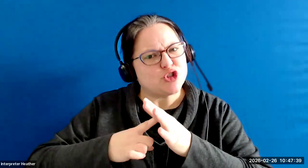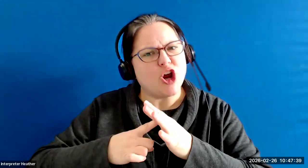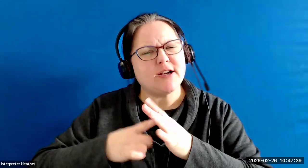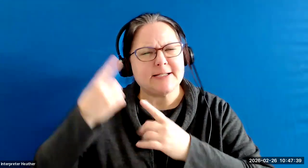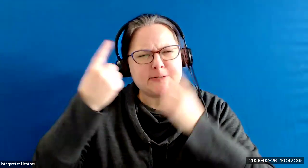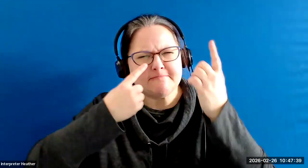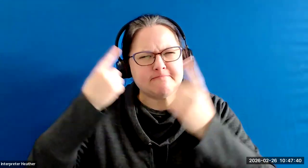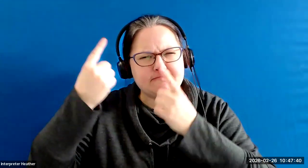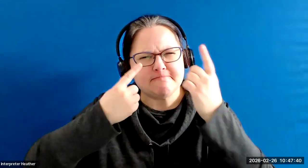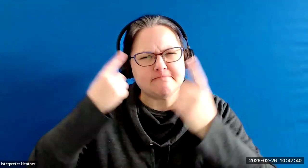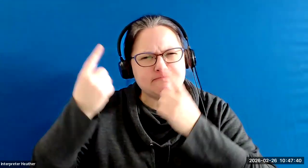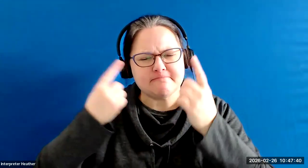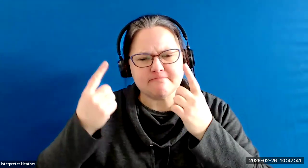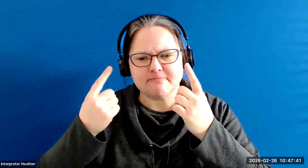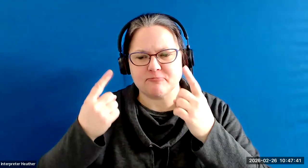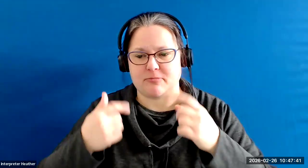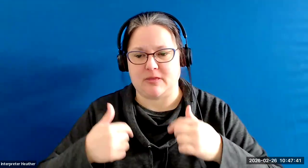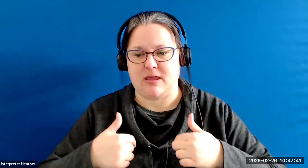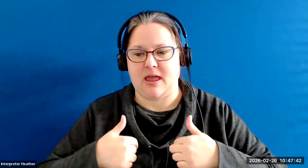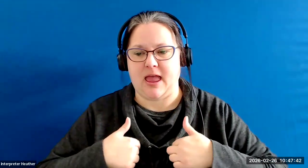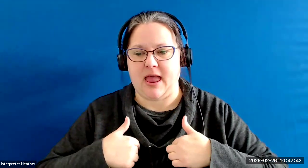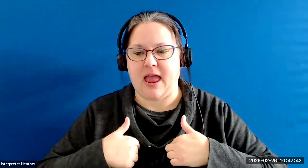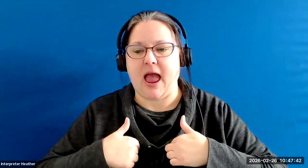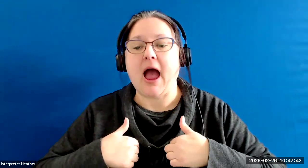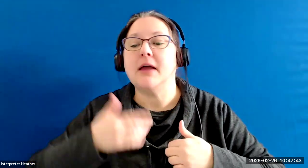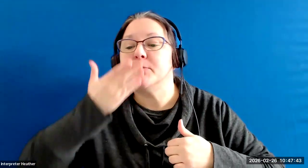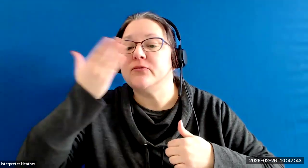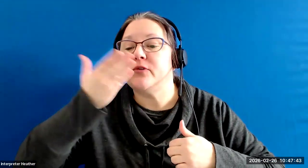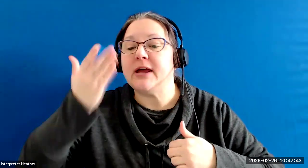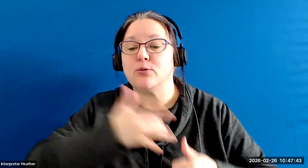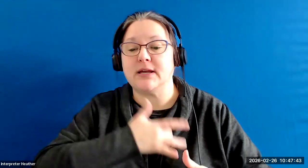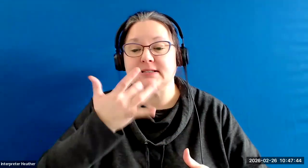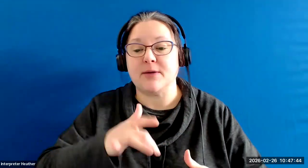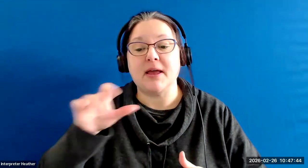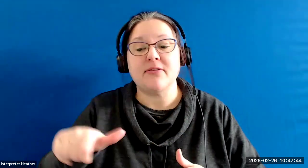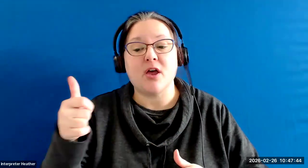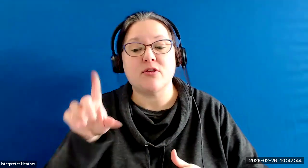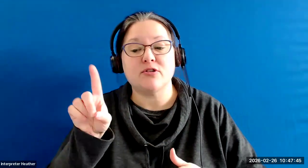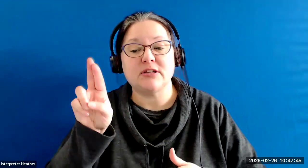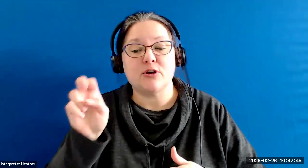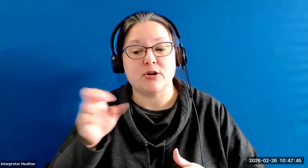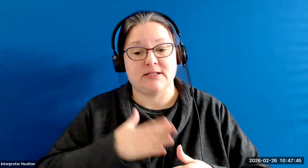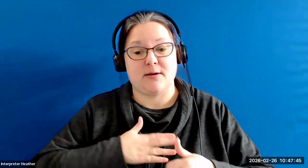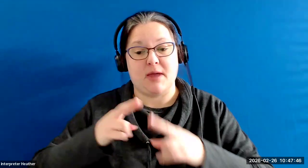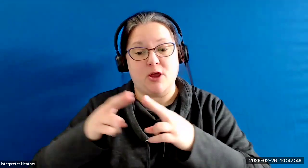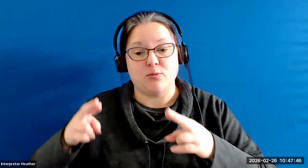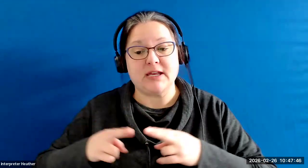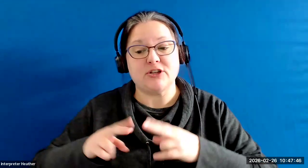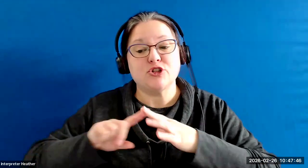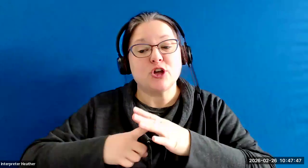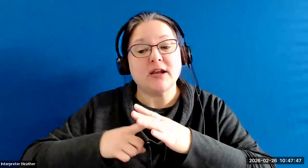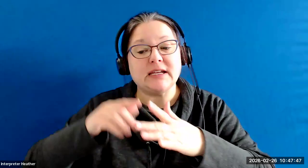it. I'm fragrance sensitive, and the other DREs in my region have started